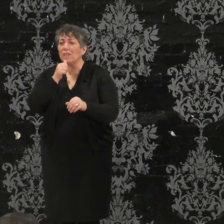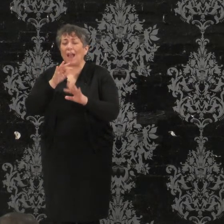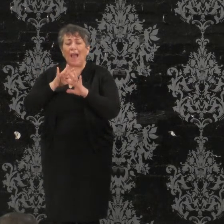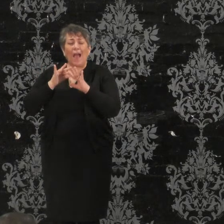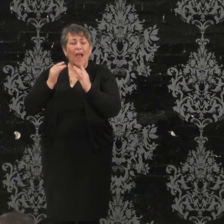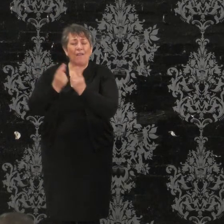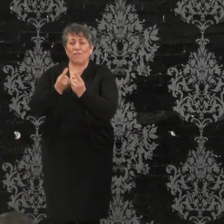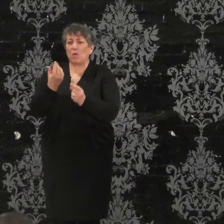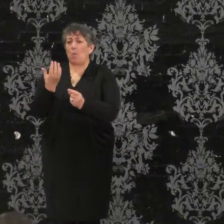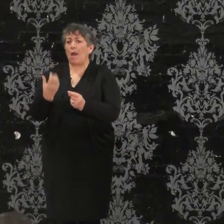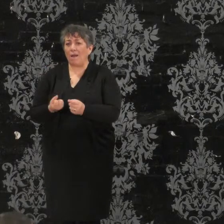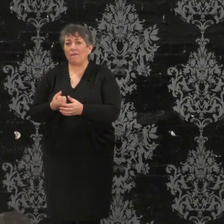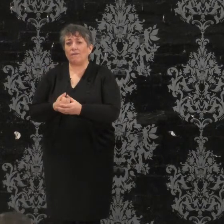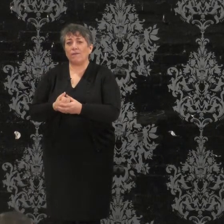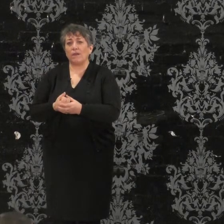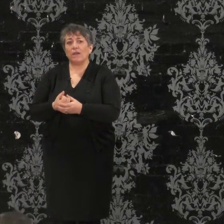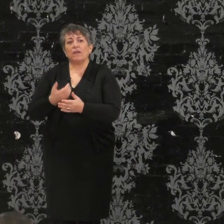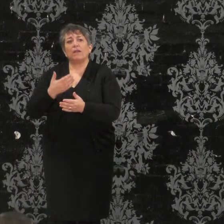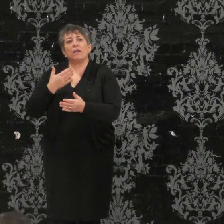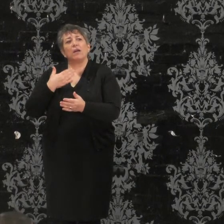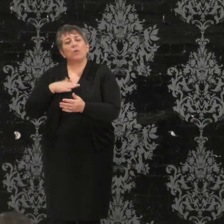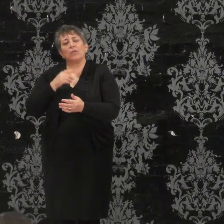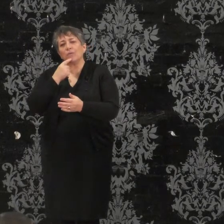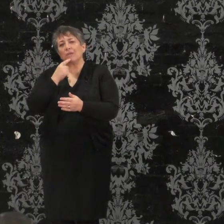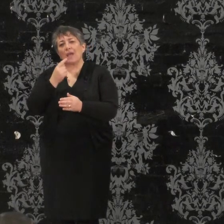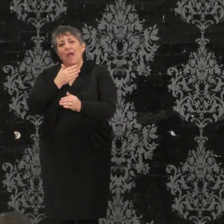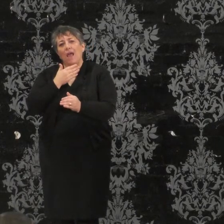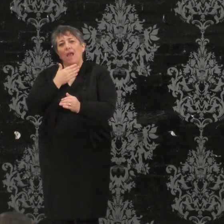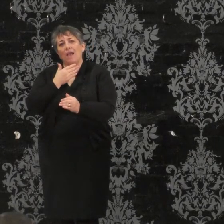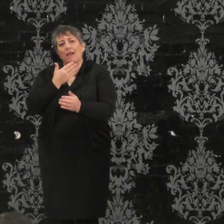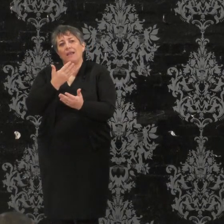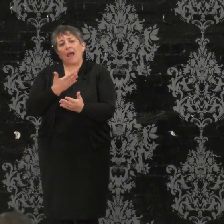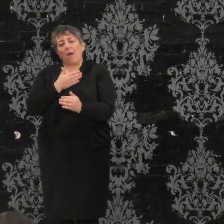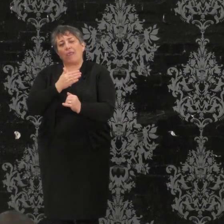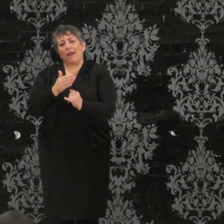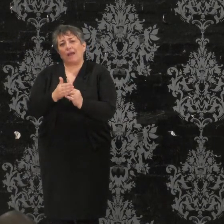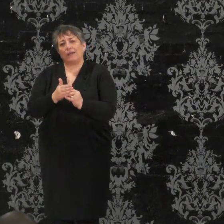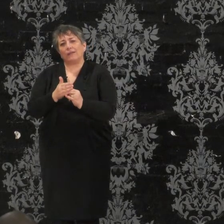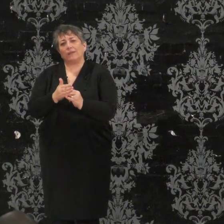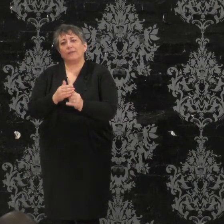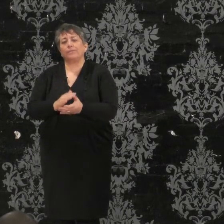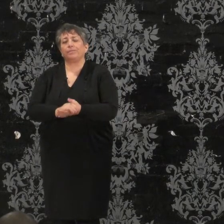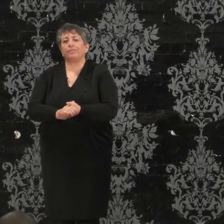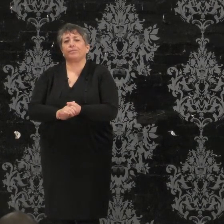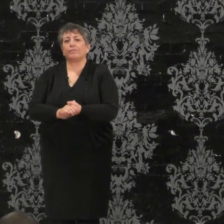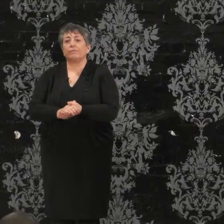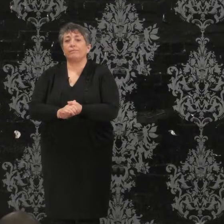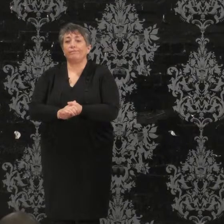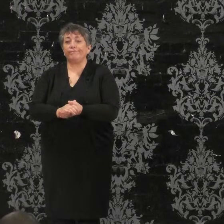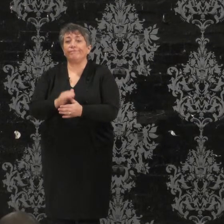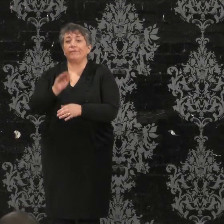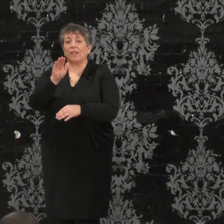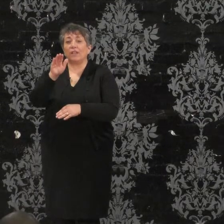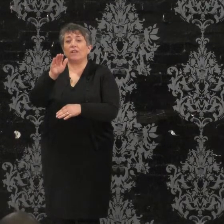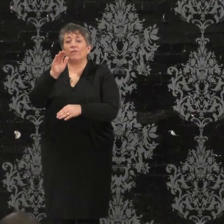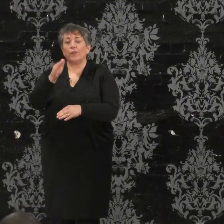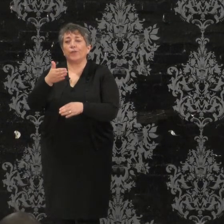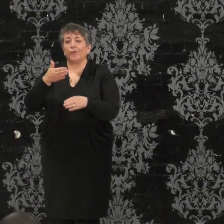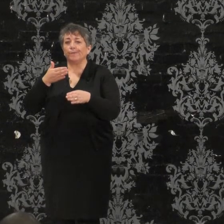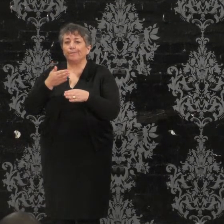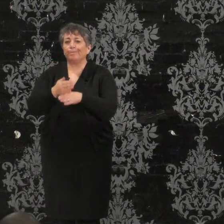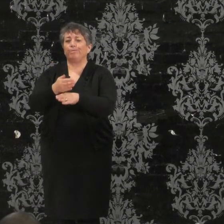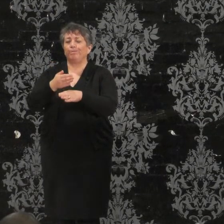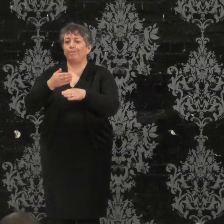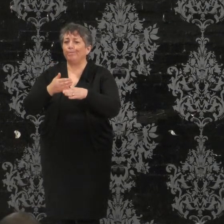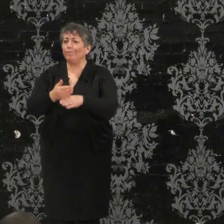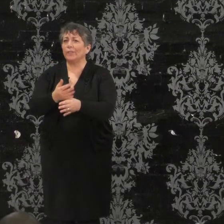me finish with this. We have a huge task ahead to reduce violence